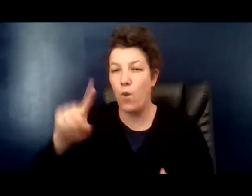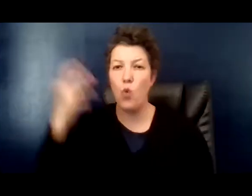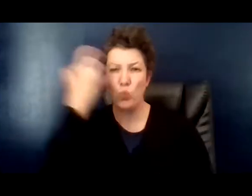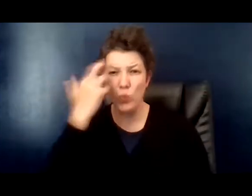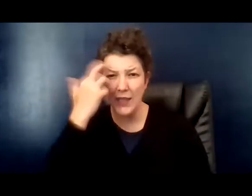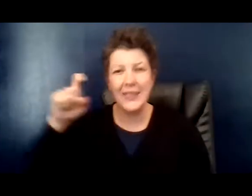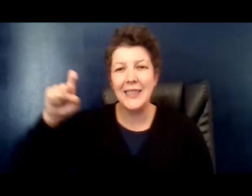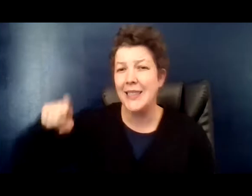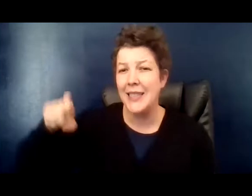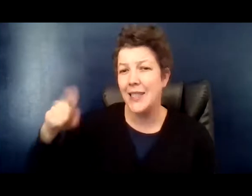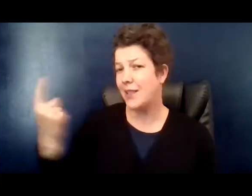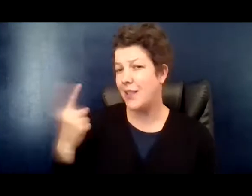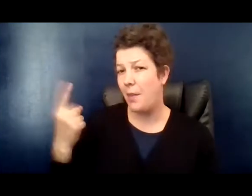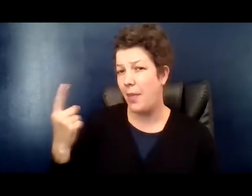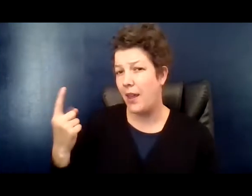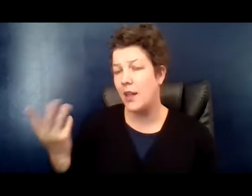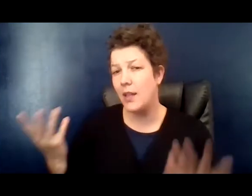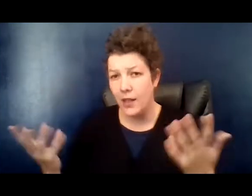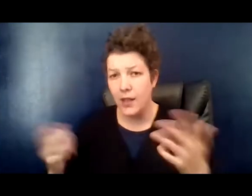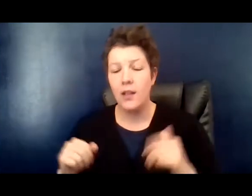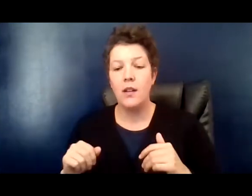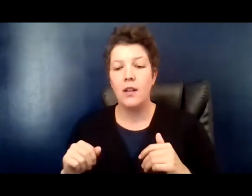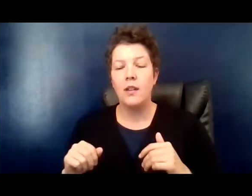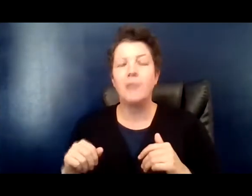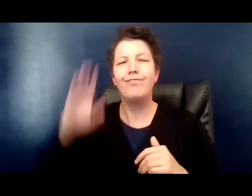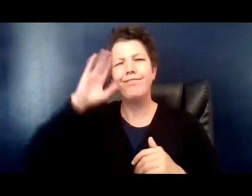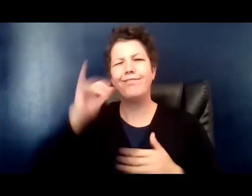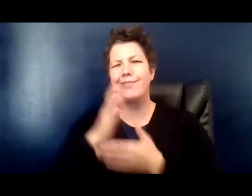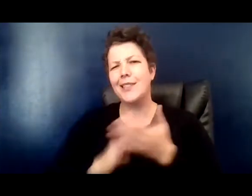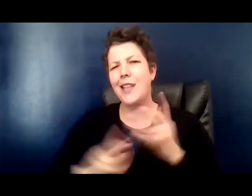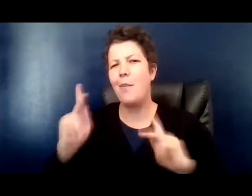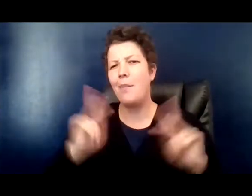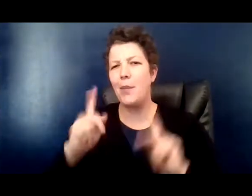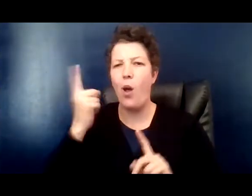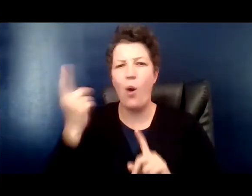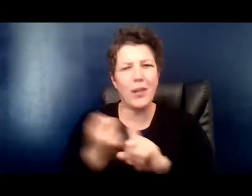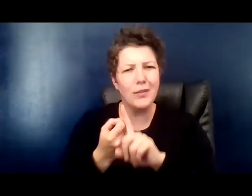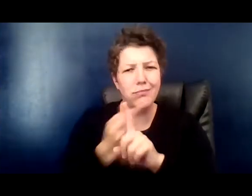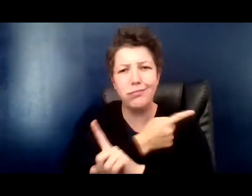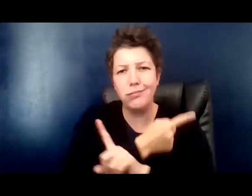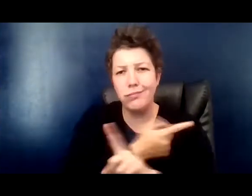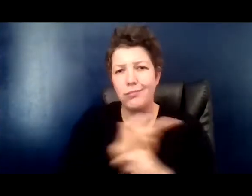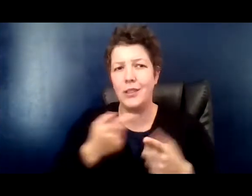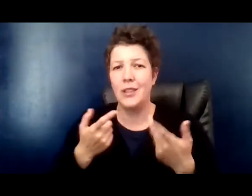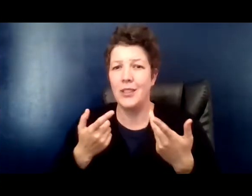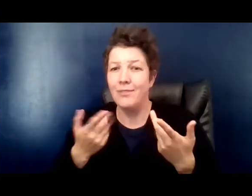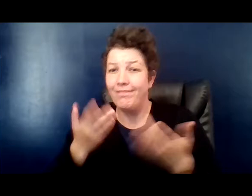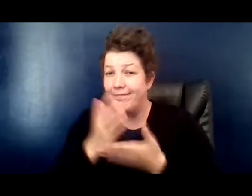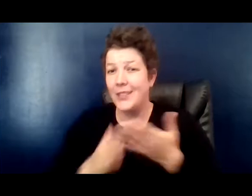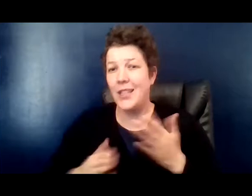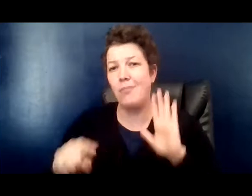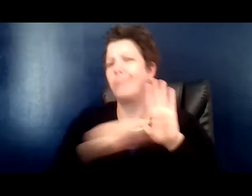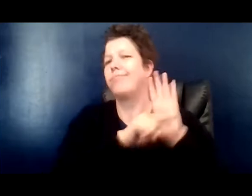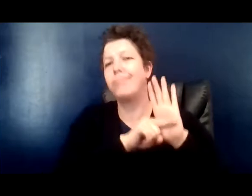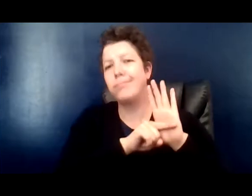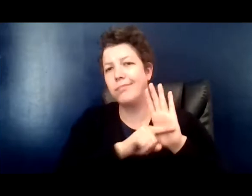happen. Not everybody, there's always going to be some bad actors. We've seen a lot of bad actors during this period of time too, right?